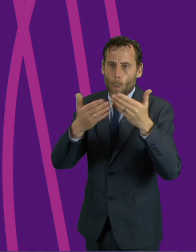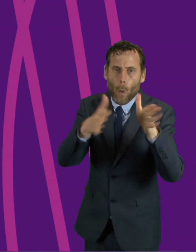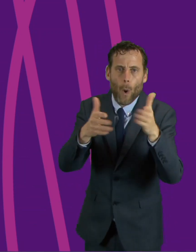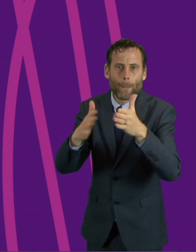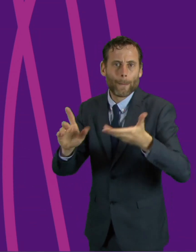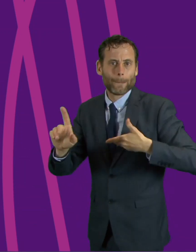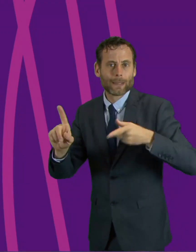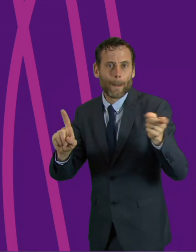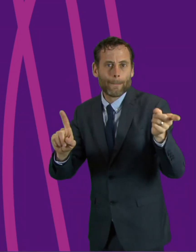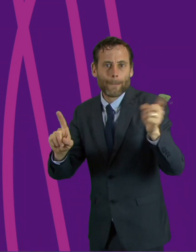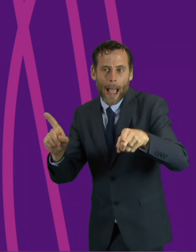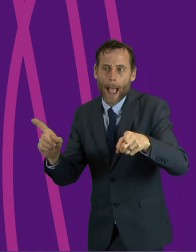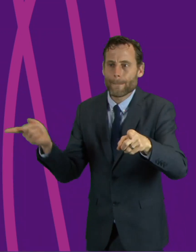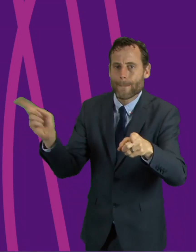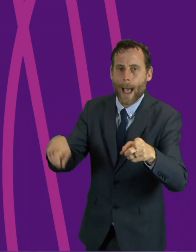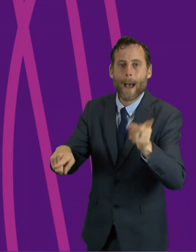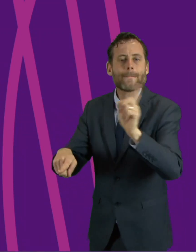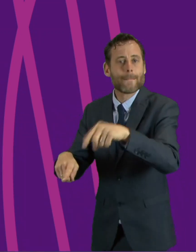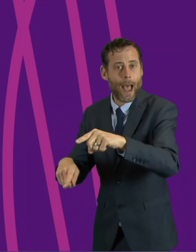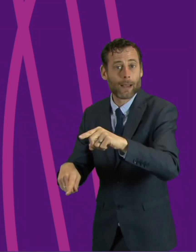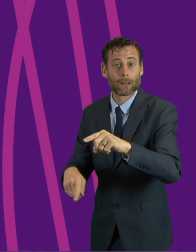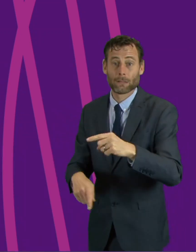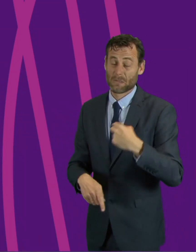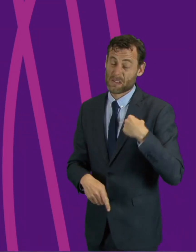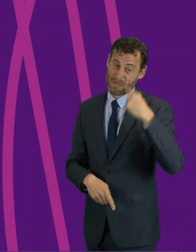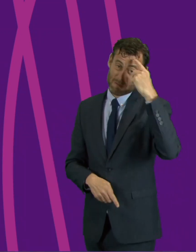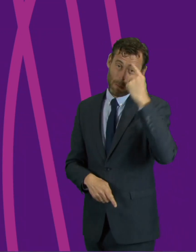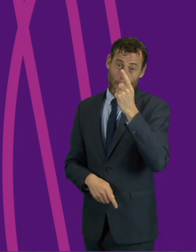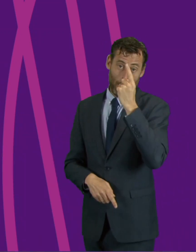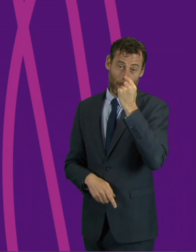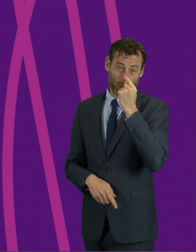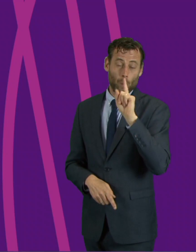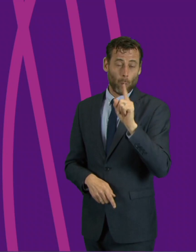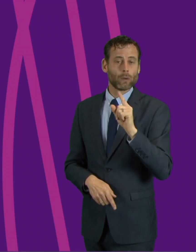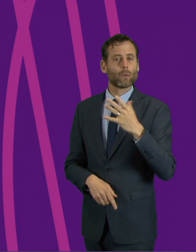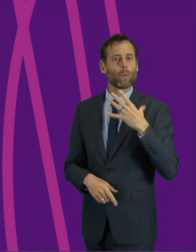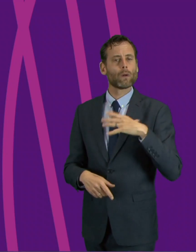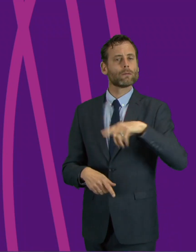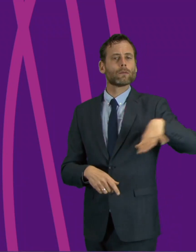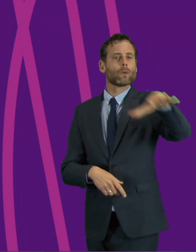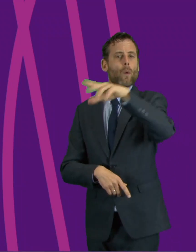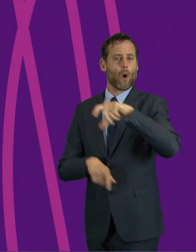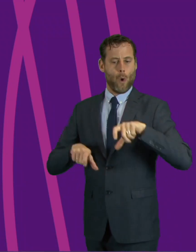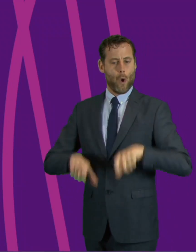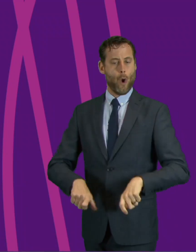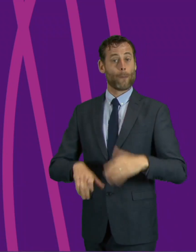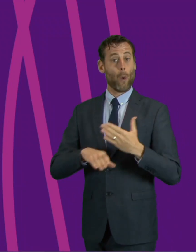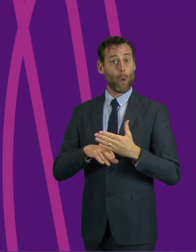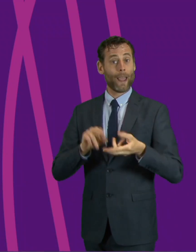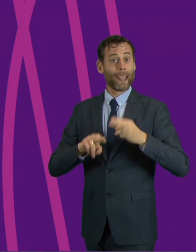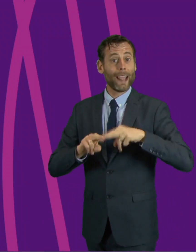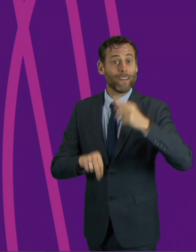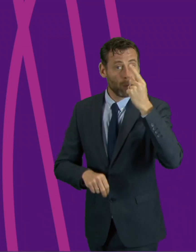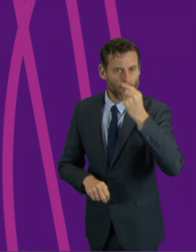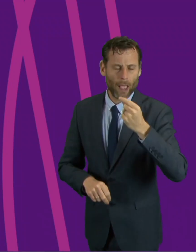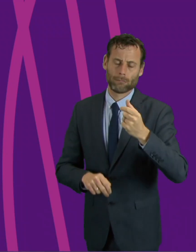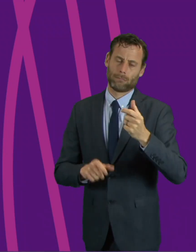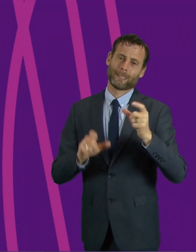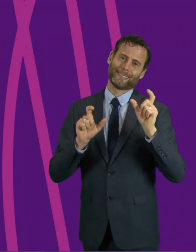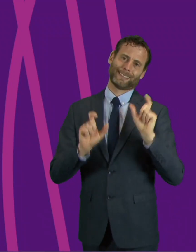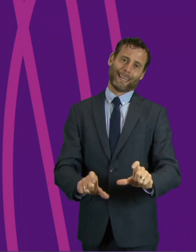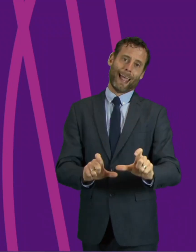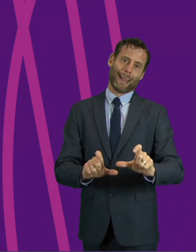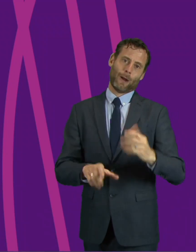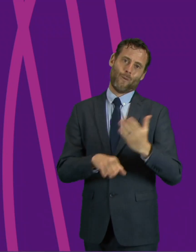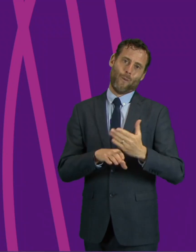as I said yesterday, it is likely to be the advice for some time that if you can work from home, you should be working from home. But as people start to go back into workplaces, there